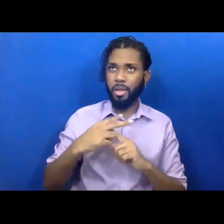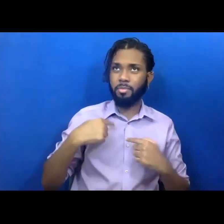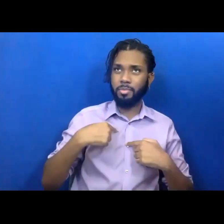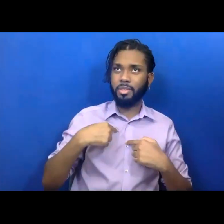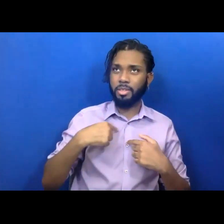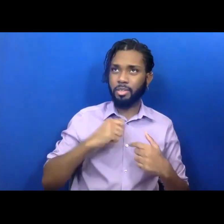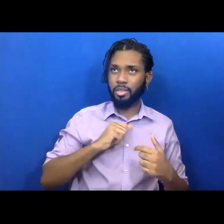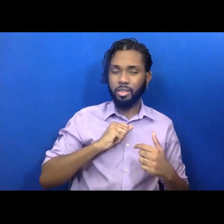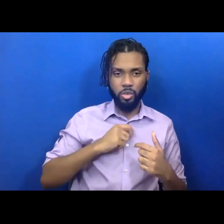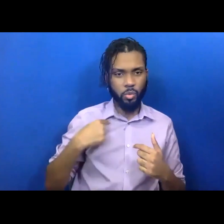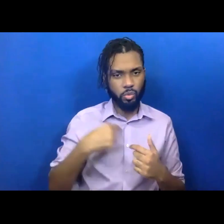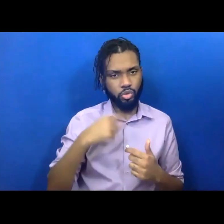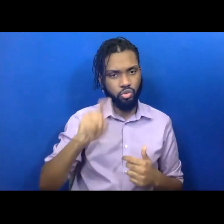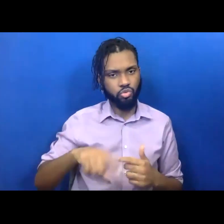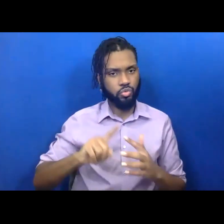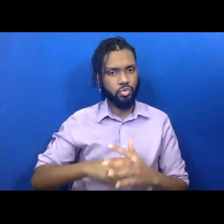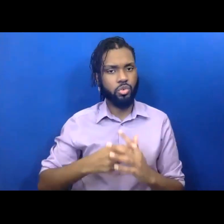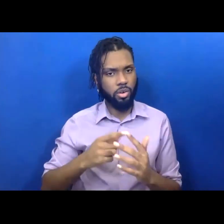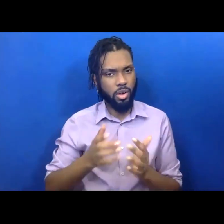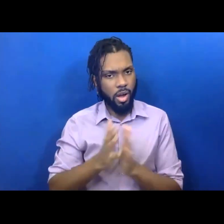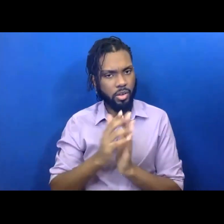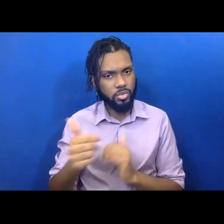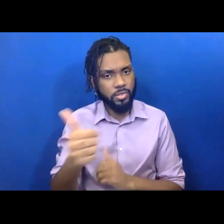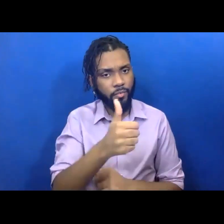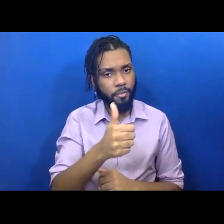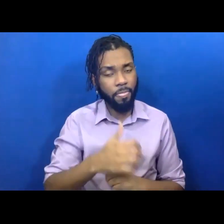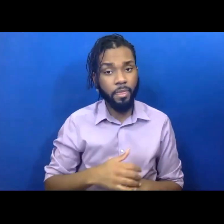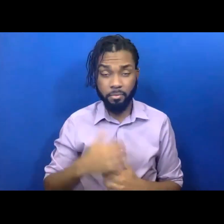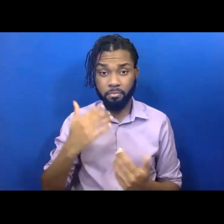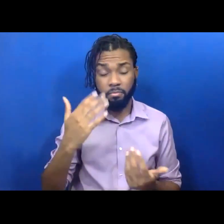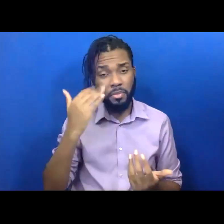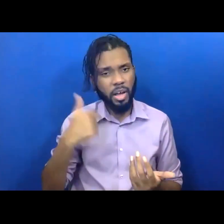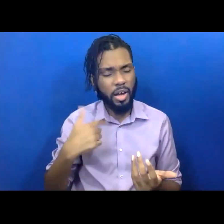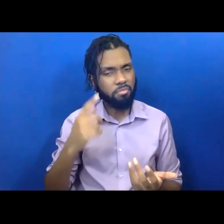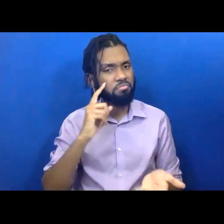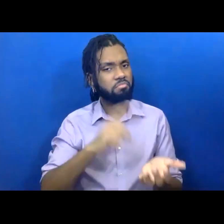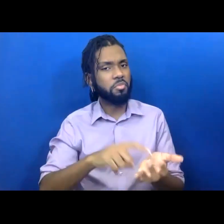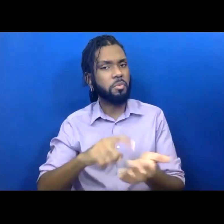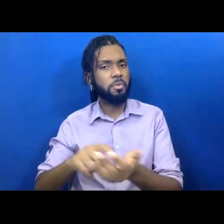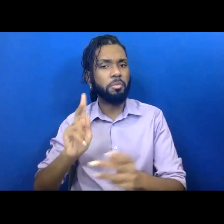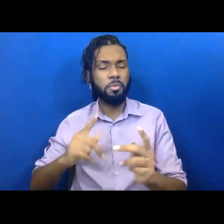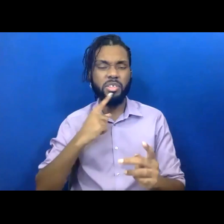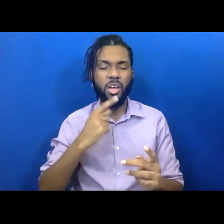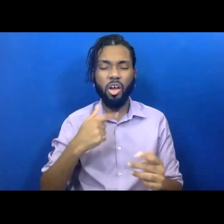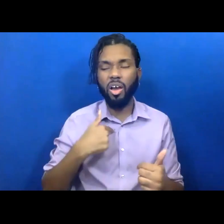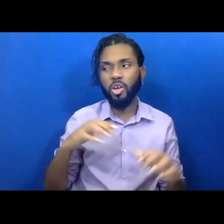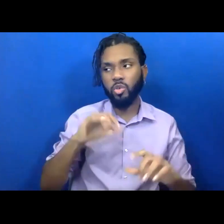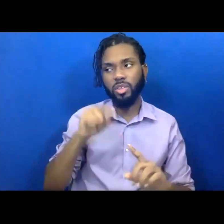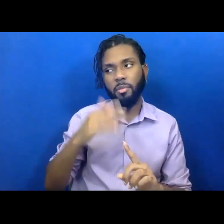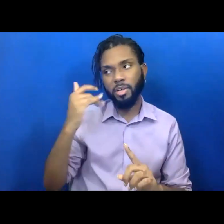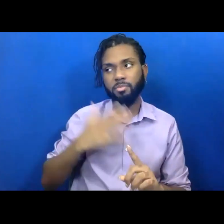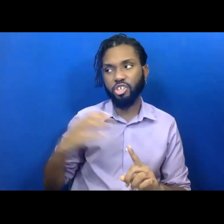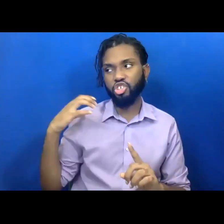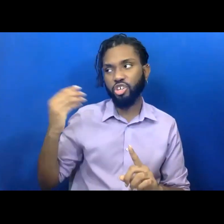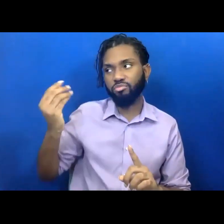should all be asking ourselves. Because I often do see where people say, oh, well, I'm doing this because my chair is telling me this, or